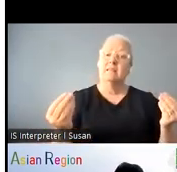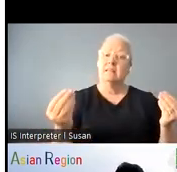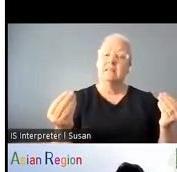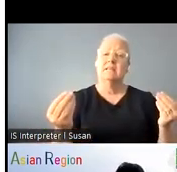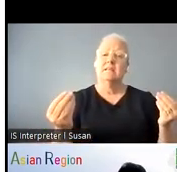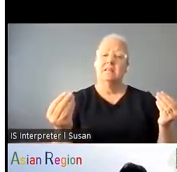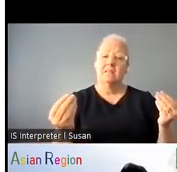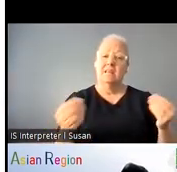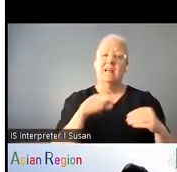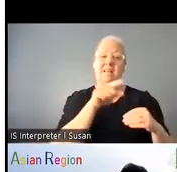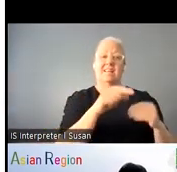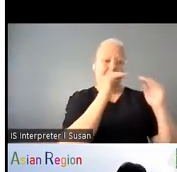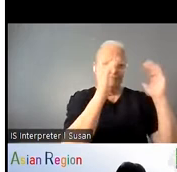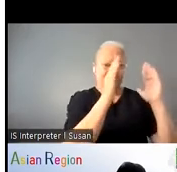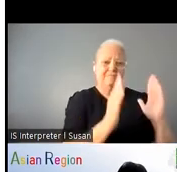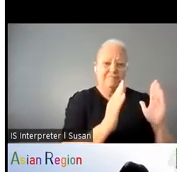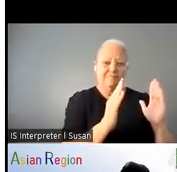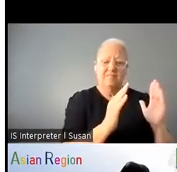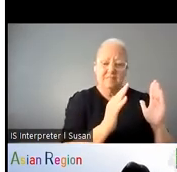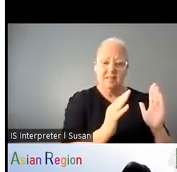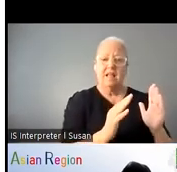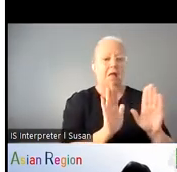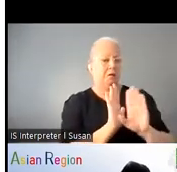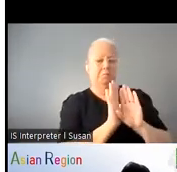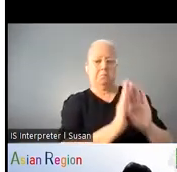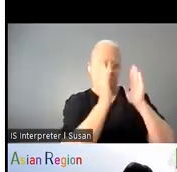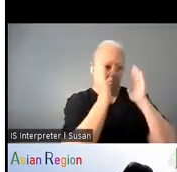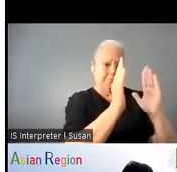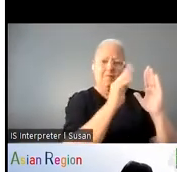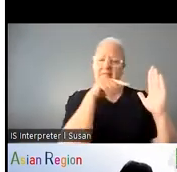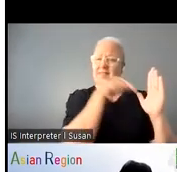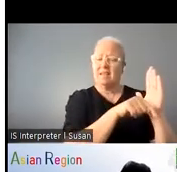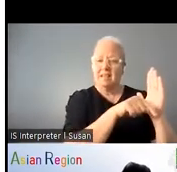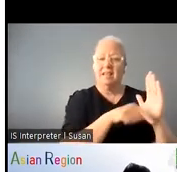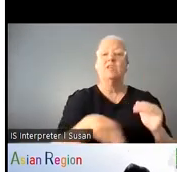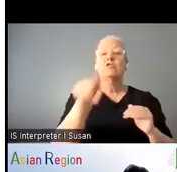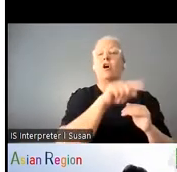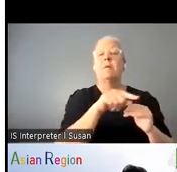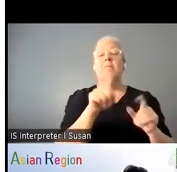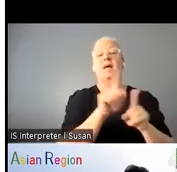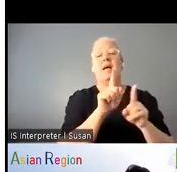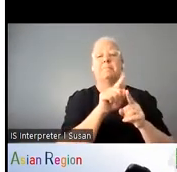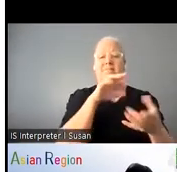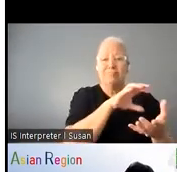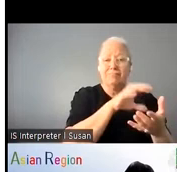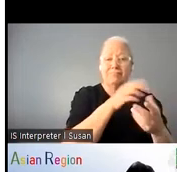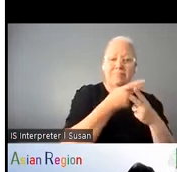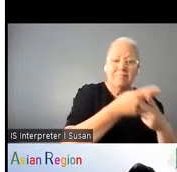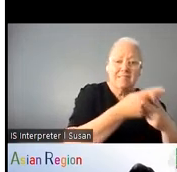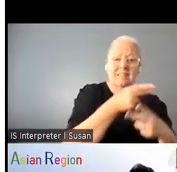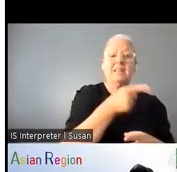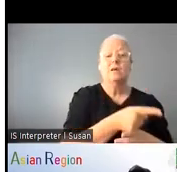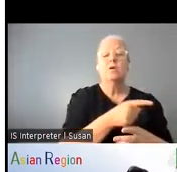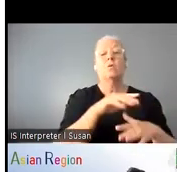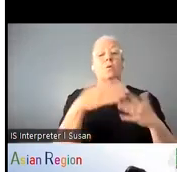institution. In confinement, some of them are sexually assaulted and receive multiple sexual violence